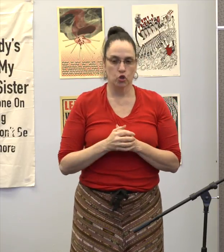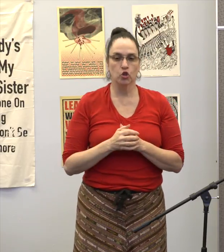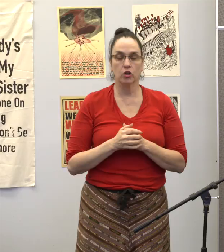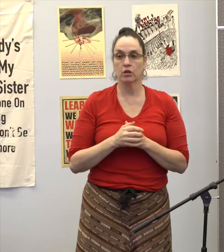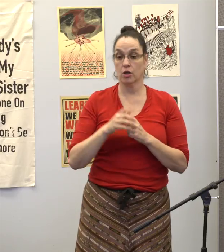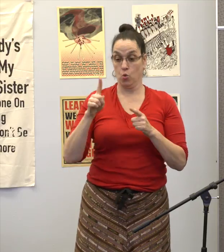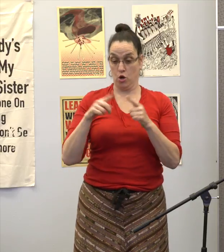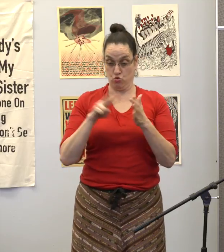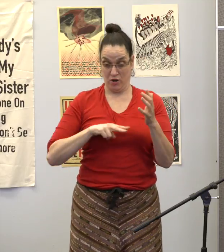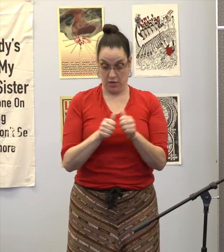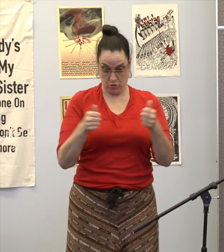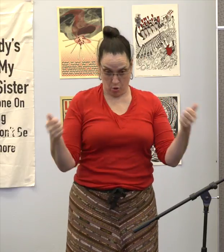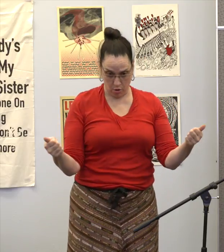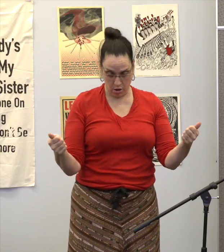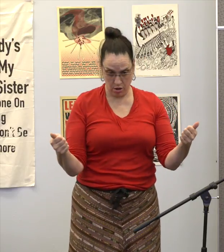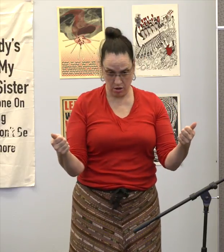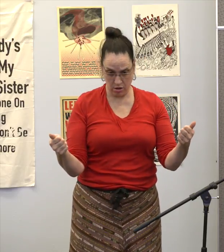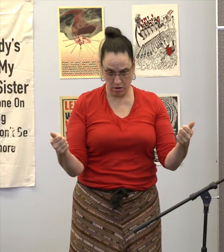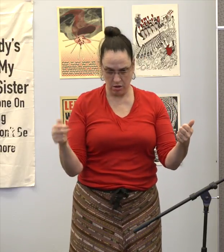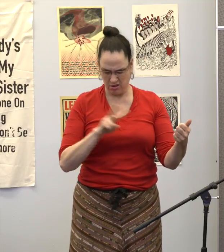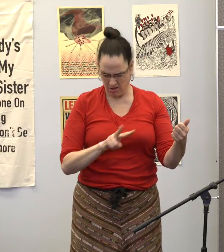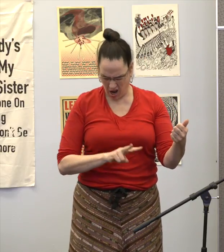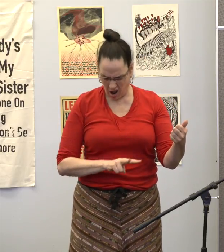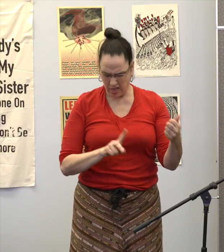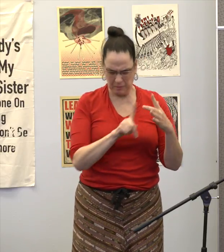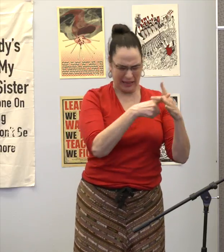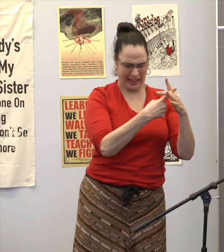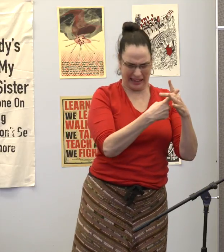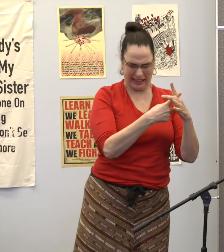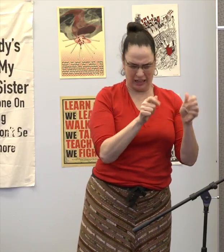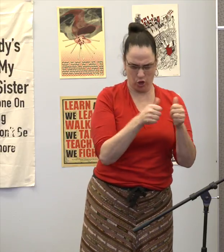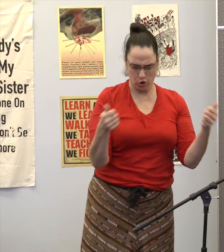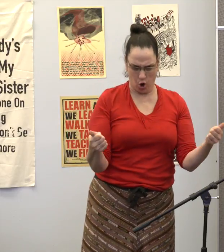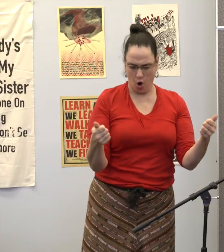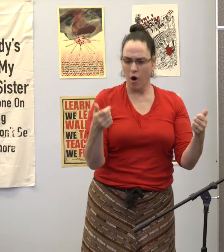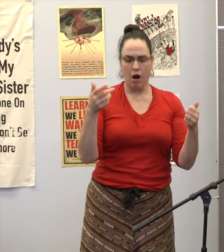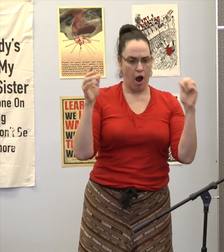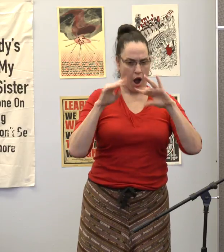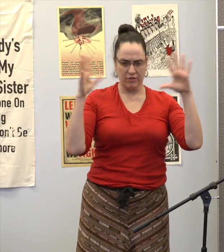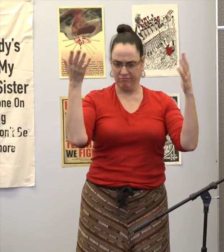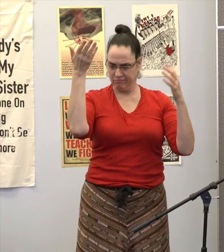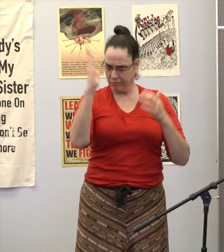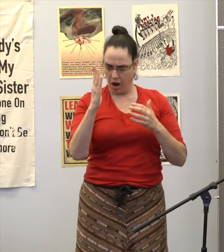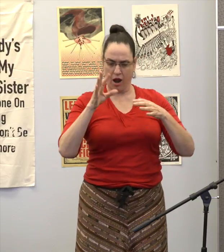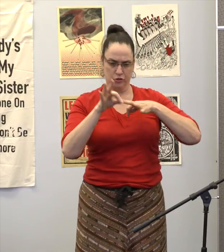of the Torah, God is described as being on the side of healing.